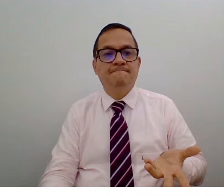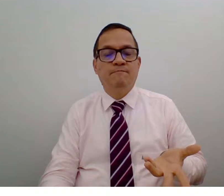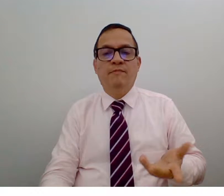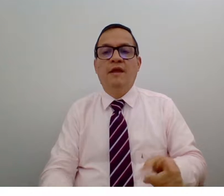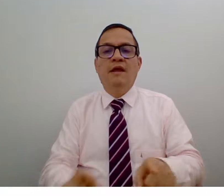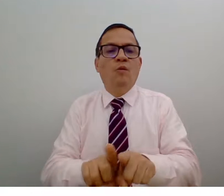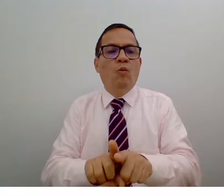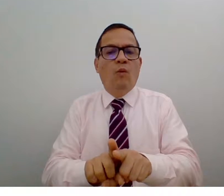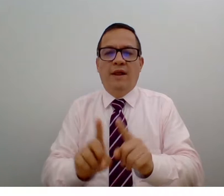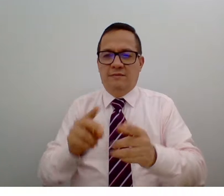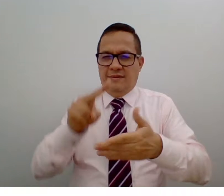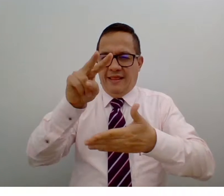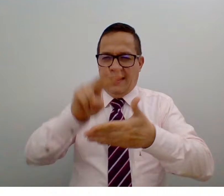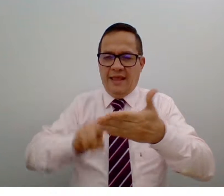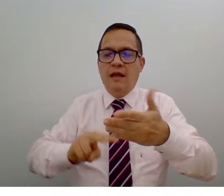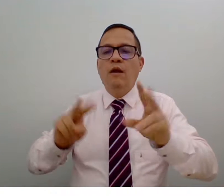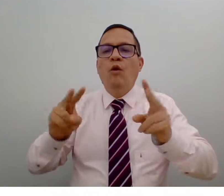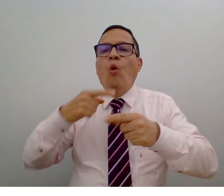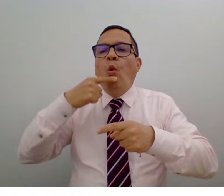https://bit.